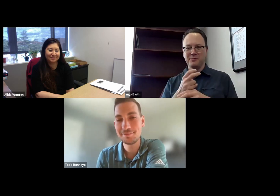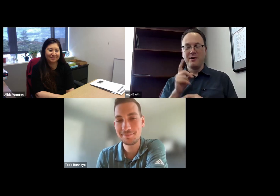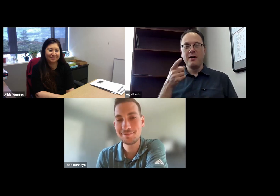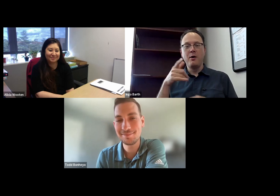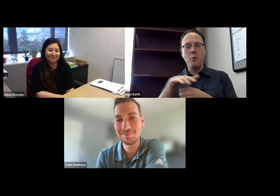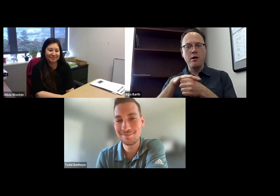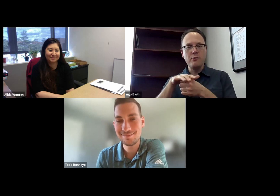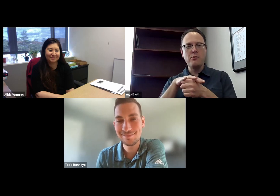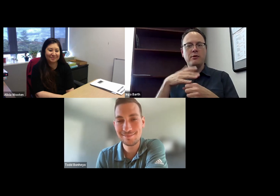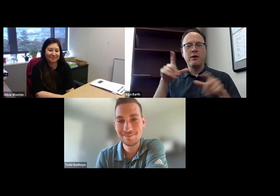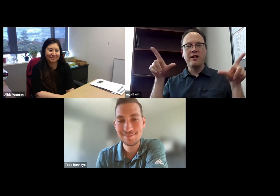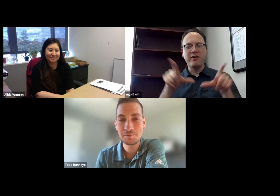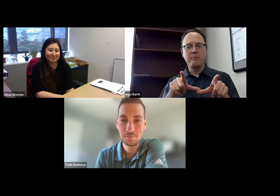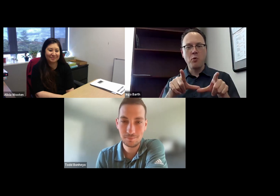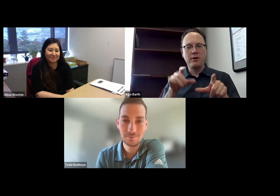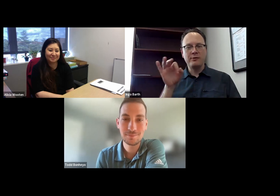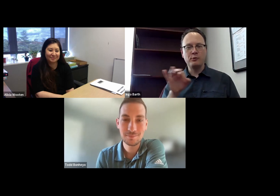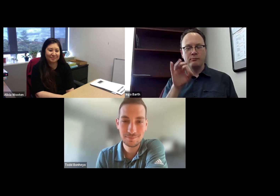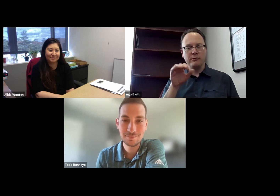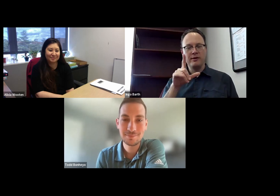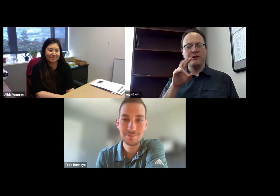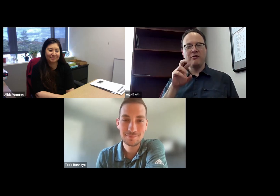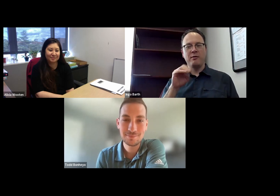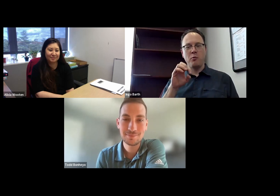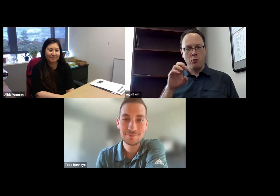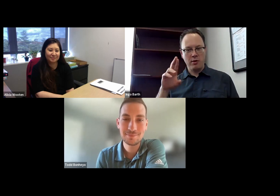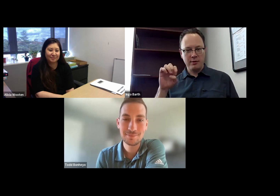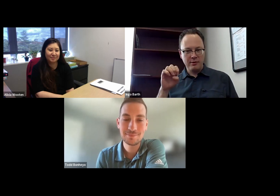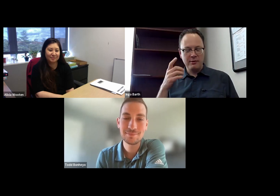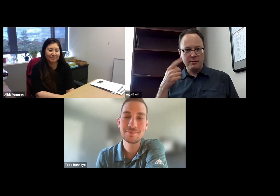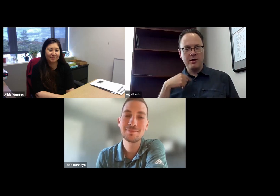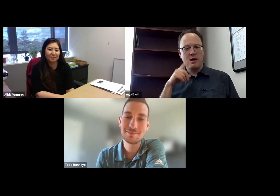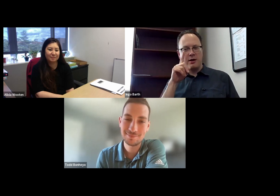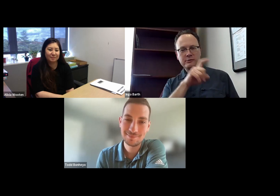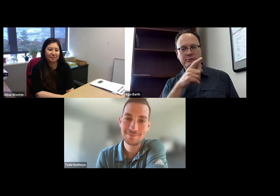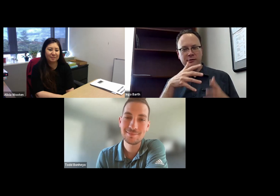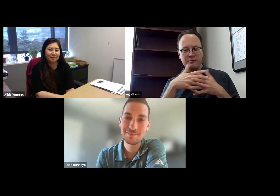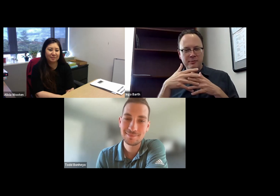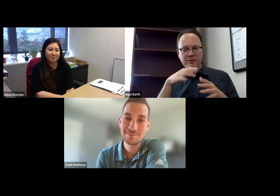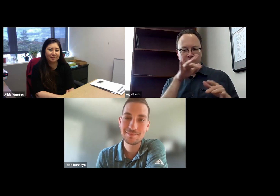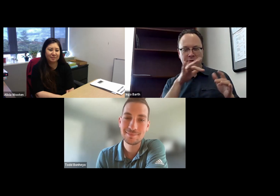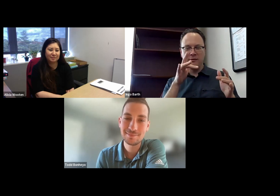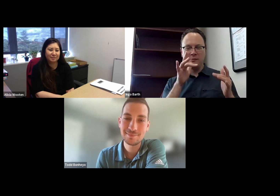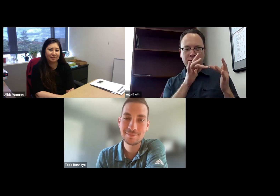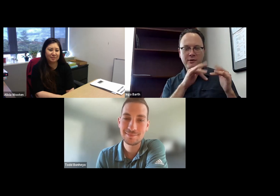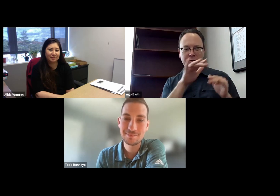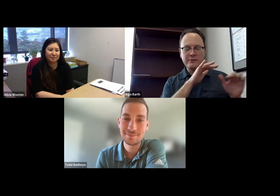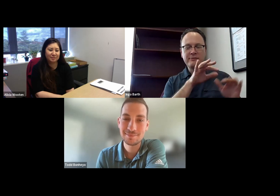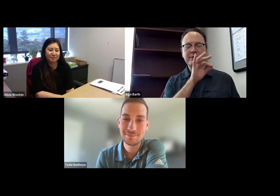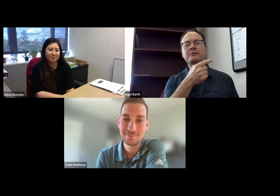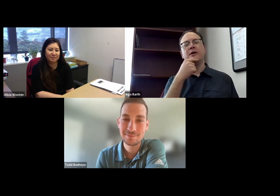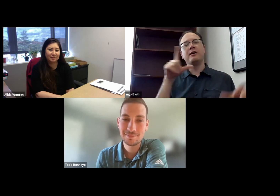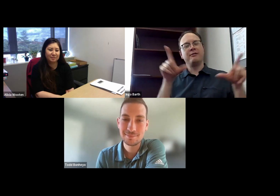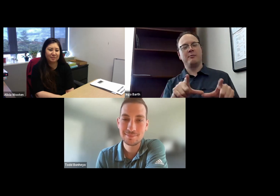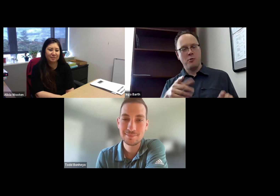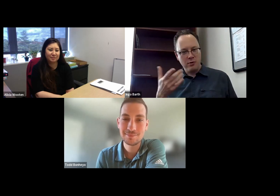or something along the lines of that. But that was pretty hard to do.